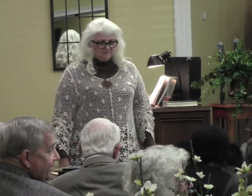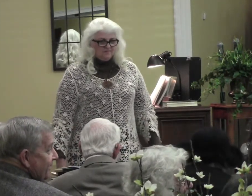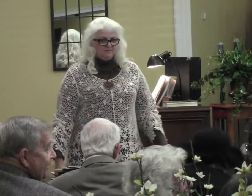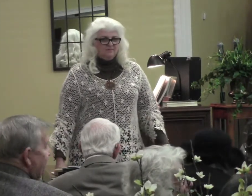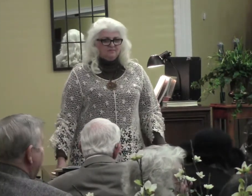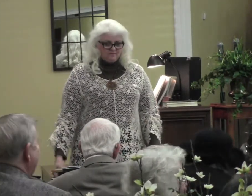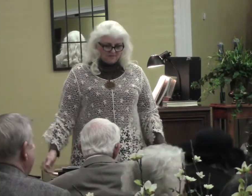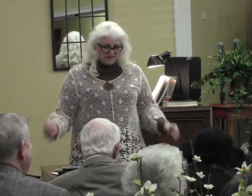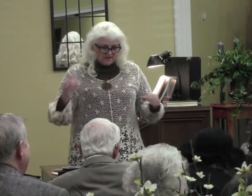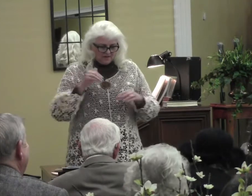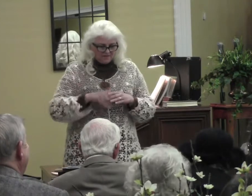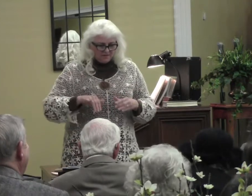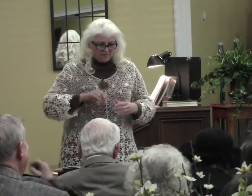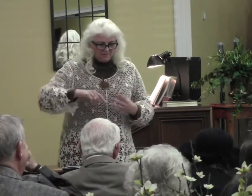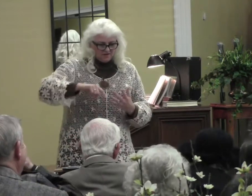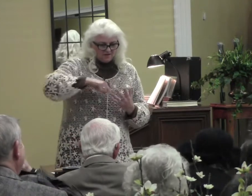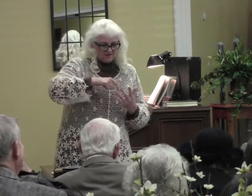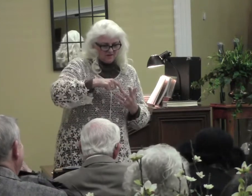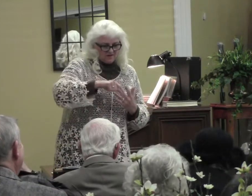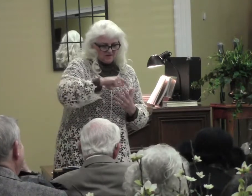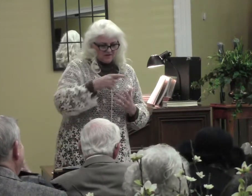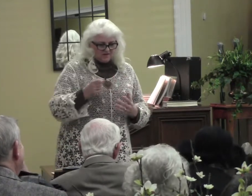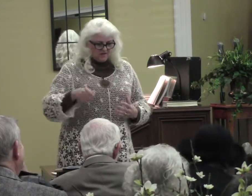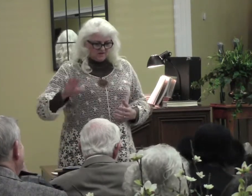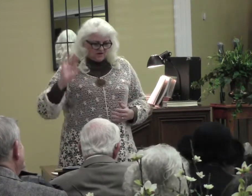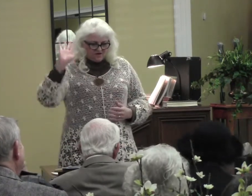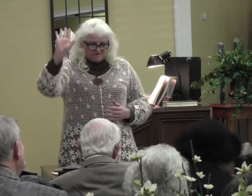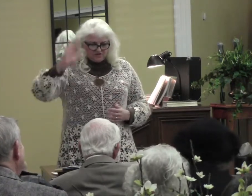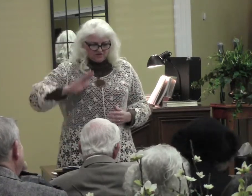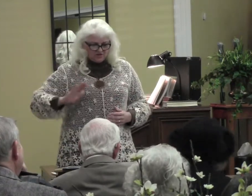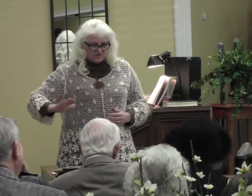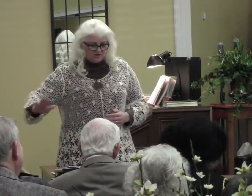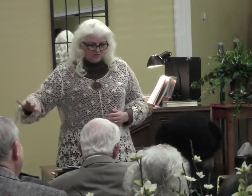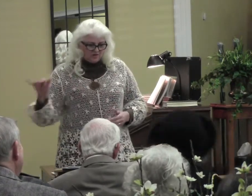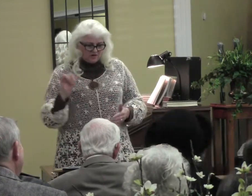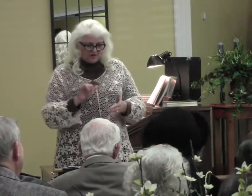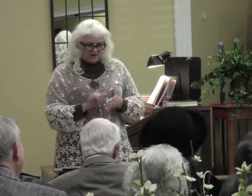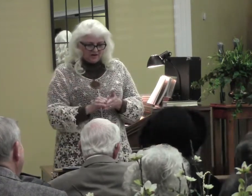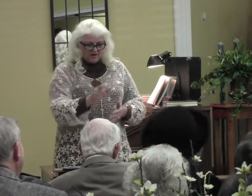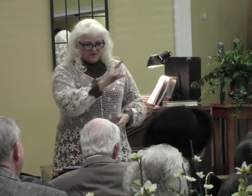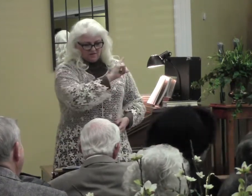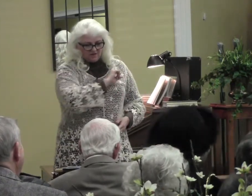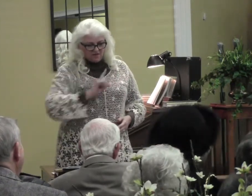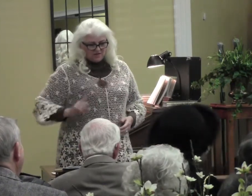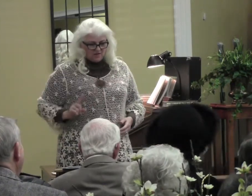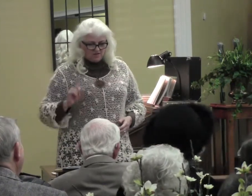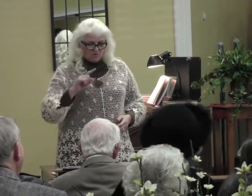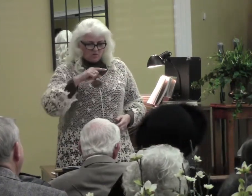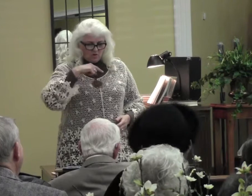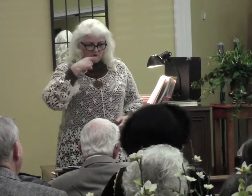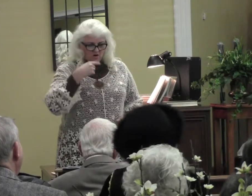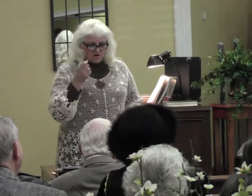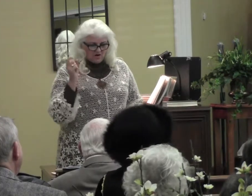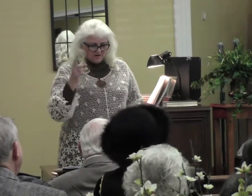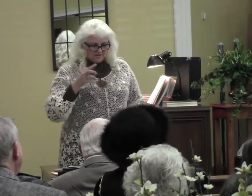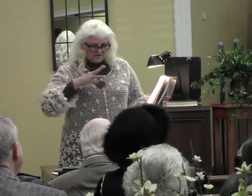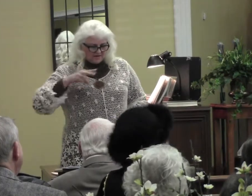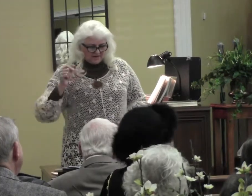In the midst of His children, the Lord said